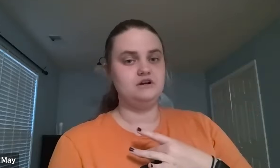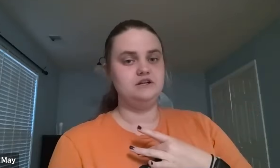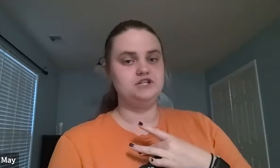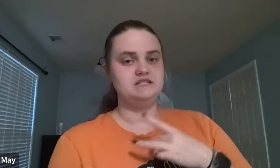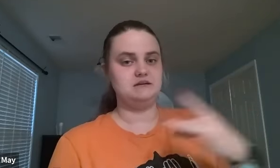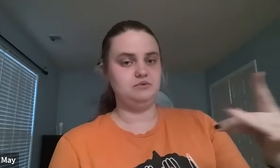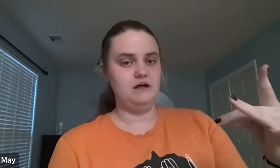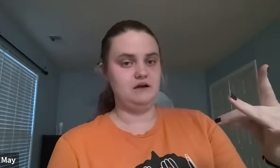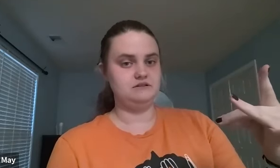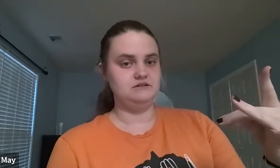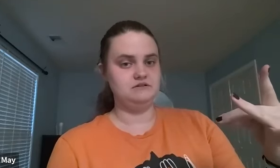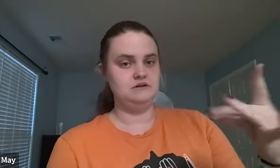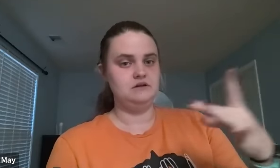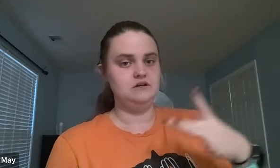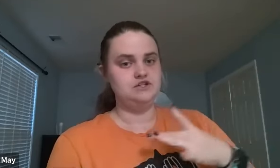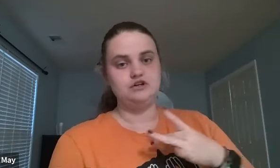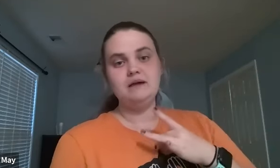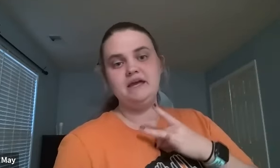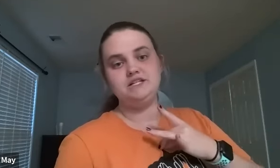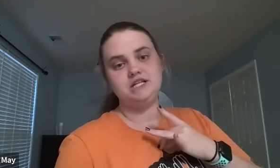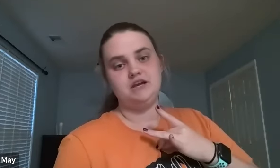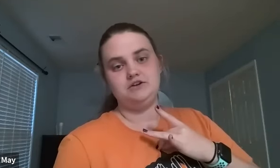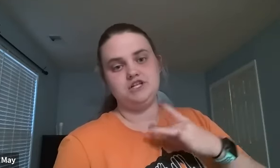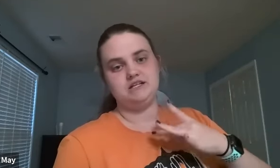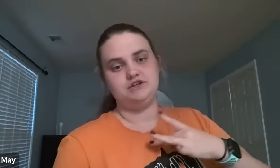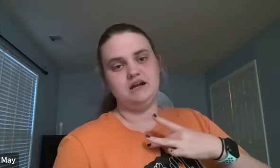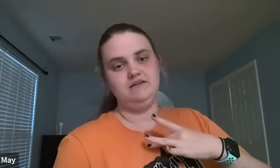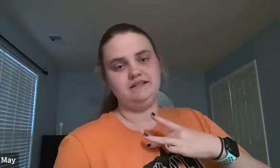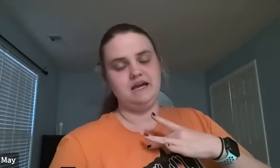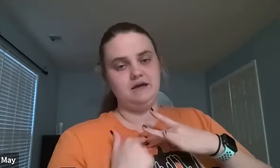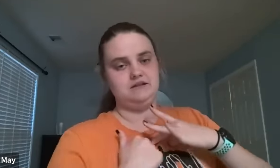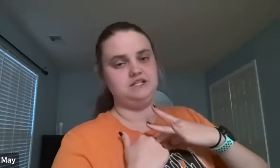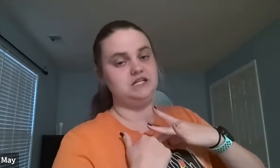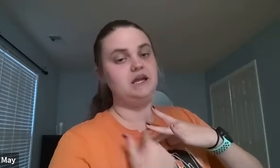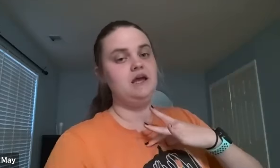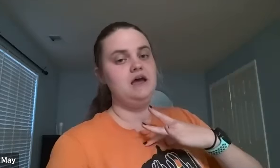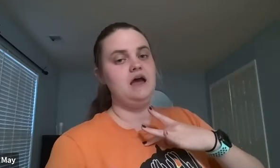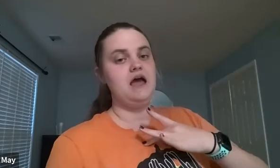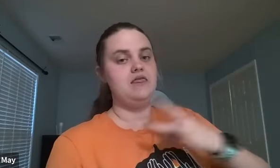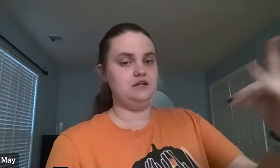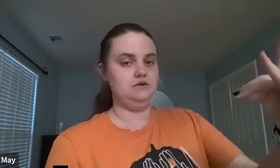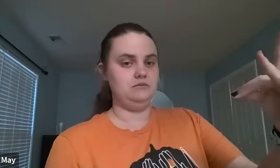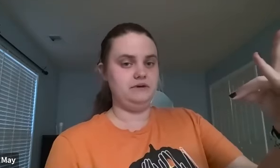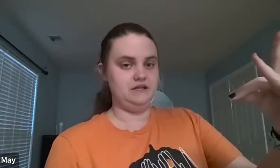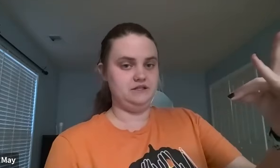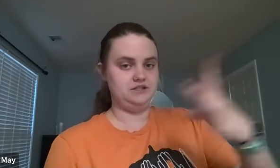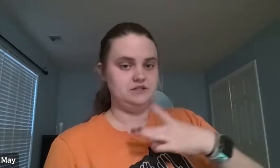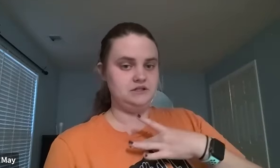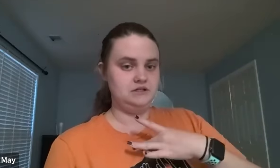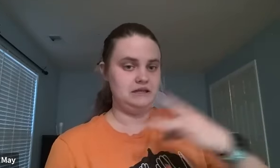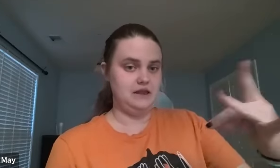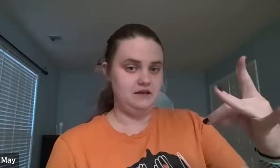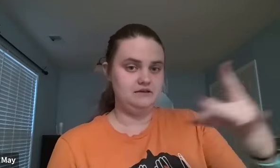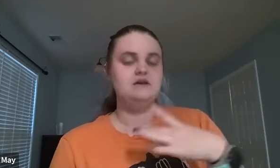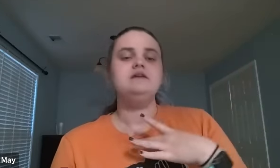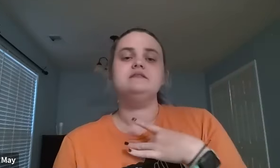at your chest and pull out. So you're not pinching at your chest. You're kind of like touching and then you pinch like. This